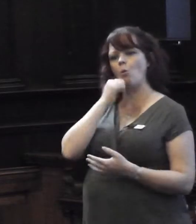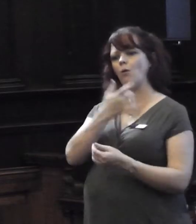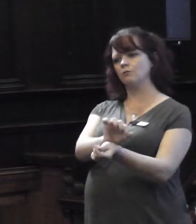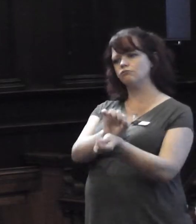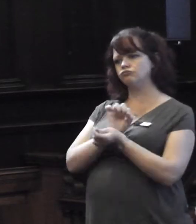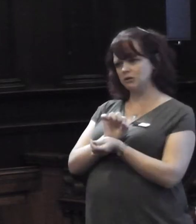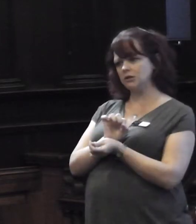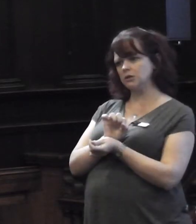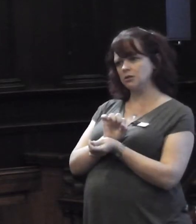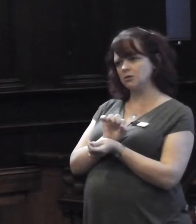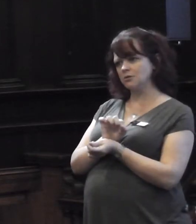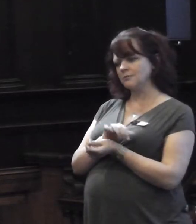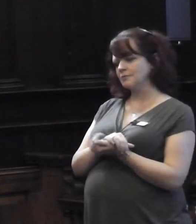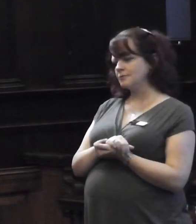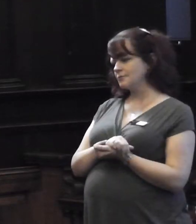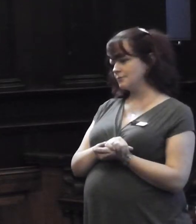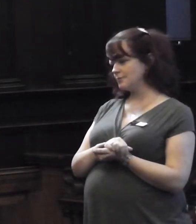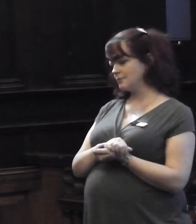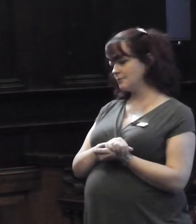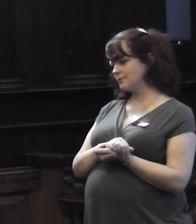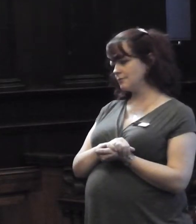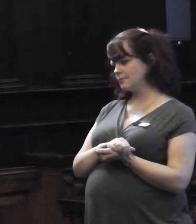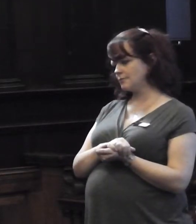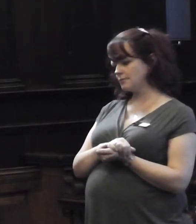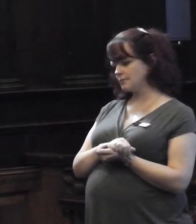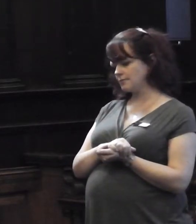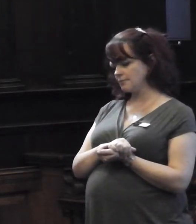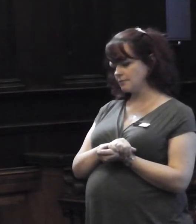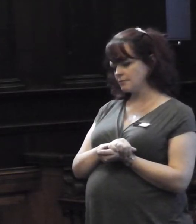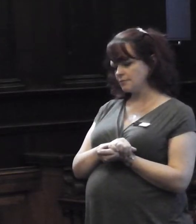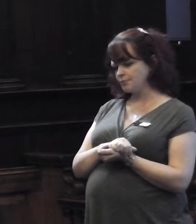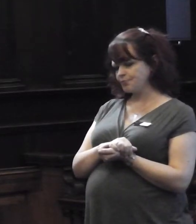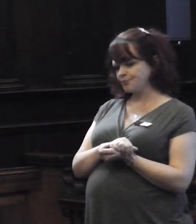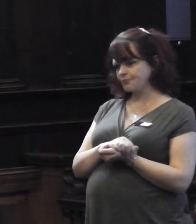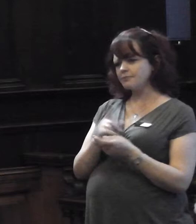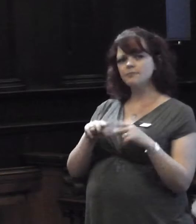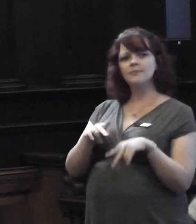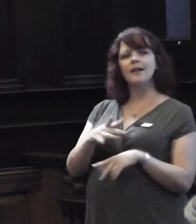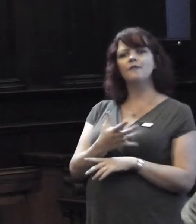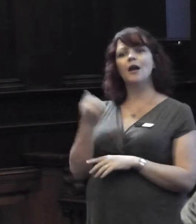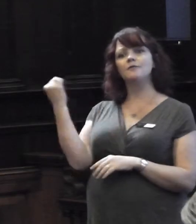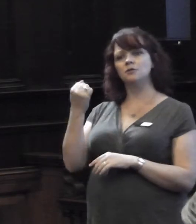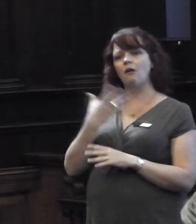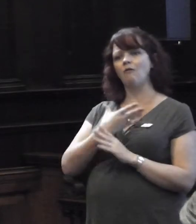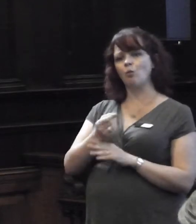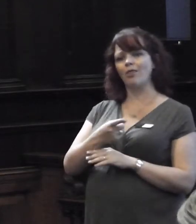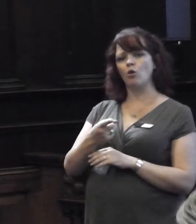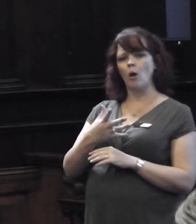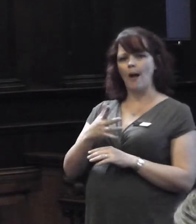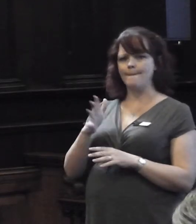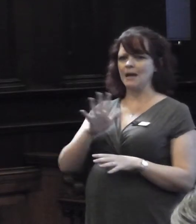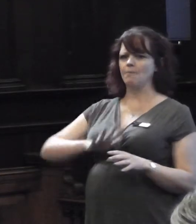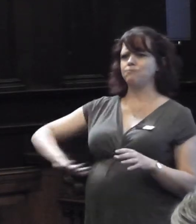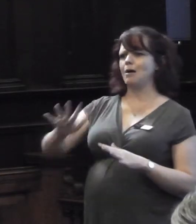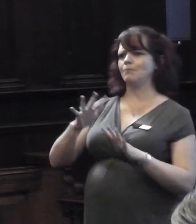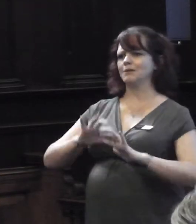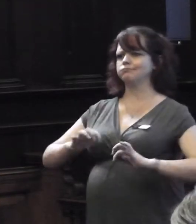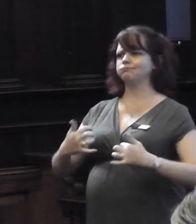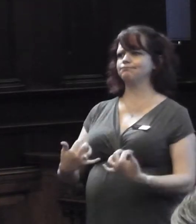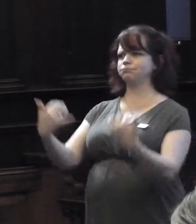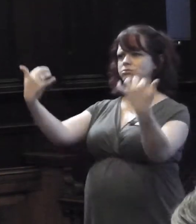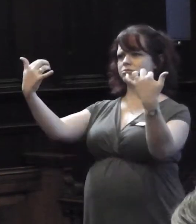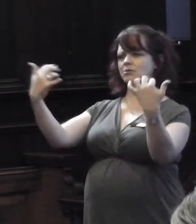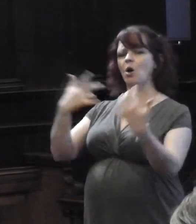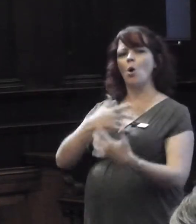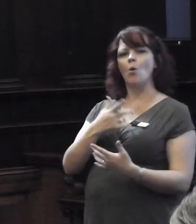sentence. Being in possession of a knife at a large public gathering, where there may be a risk